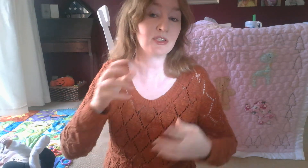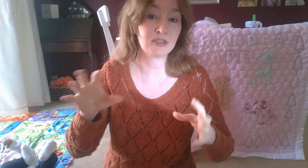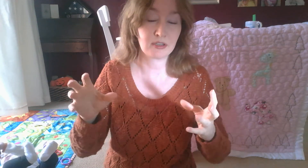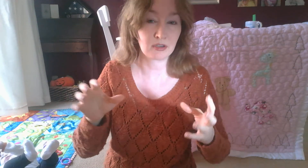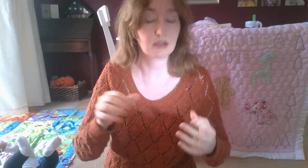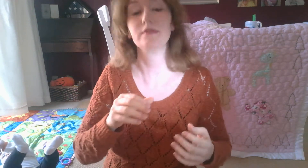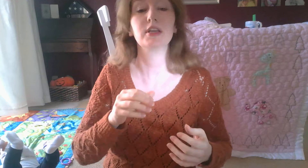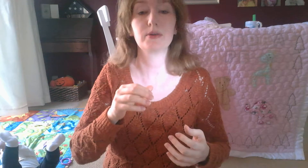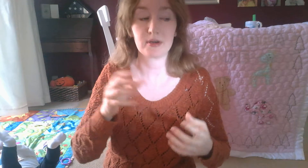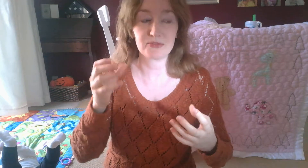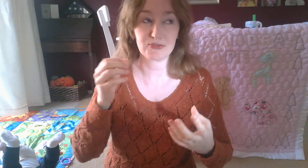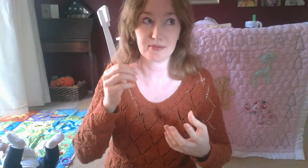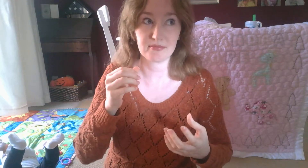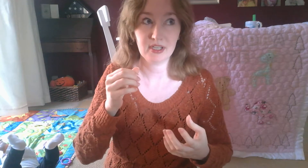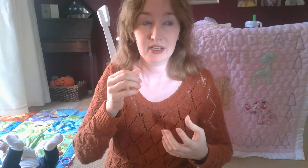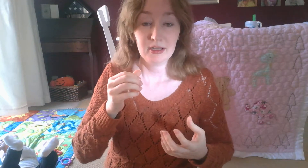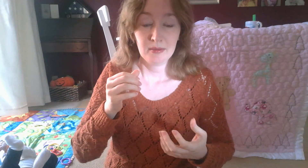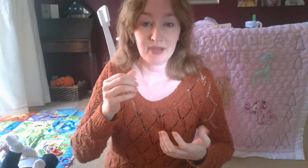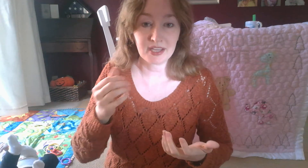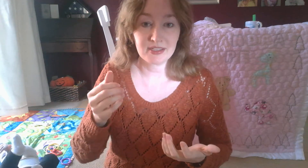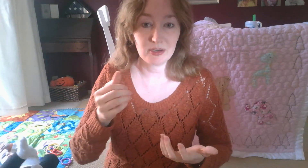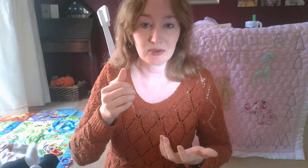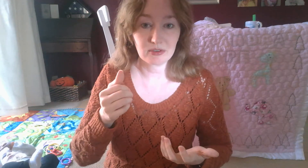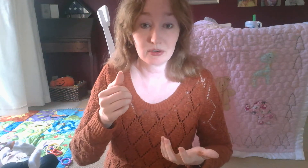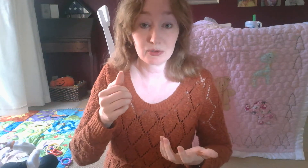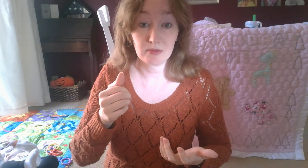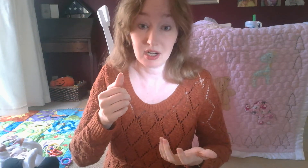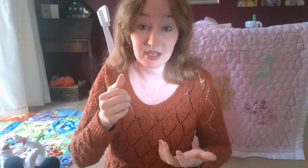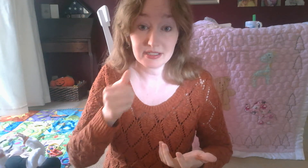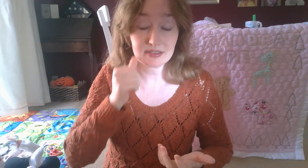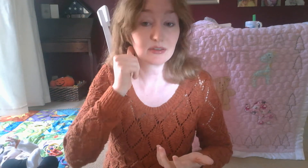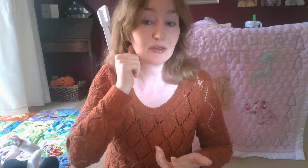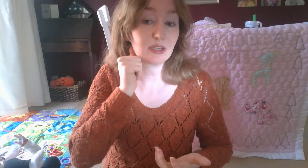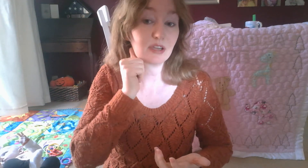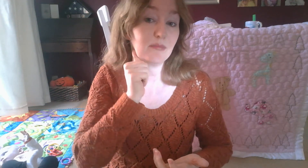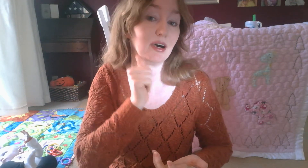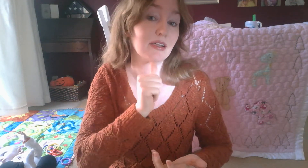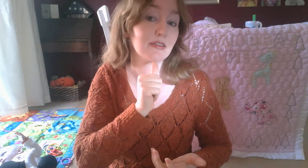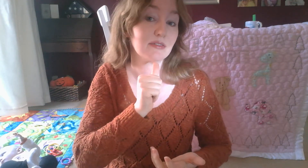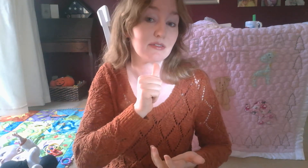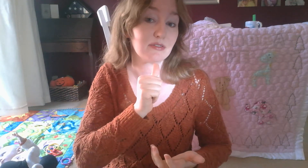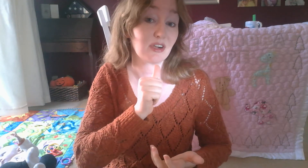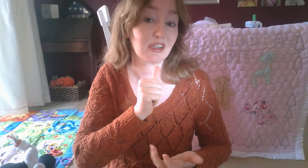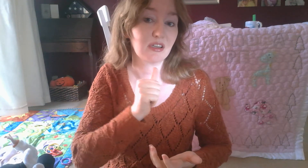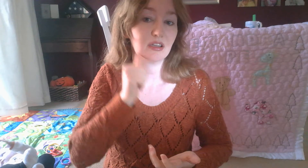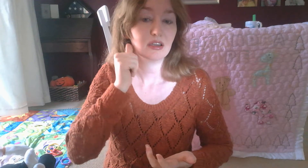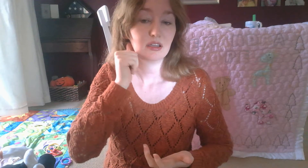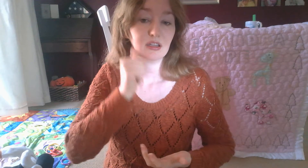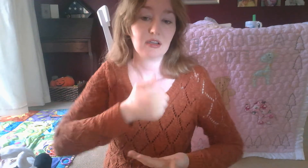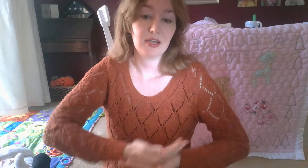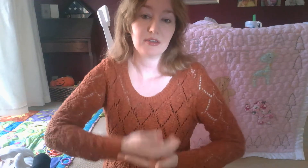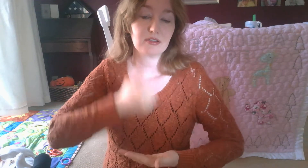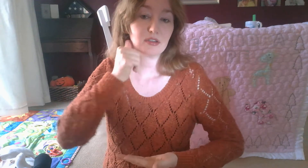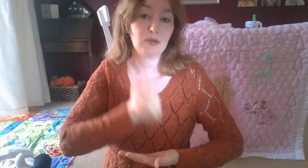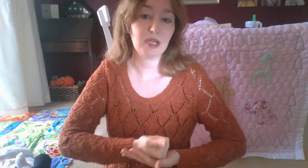mentioned in an earlier video, it comes from back in the day when girls wore bonnets. So you think of a bonnet string, girl,